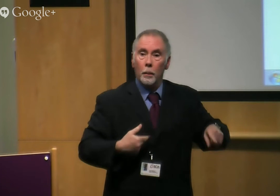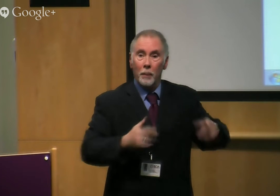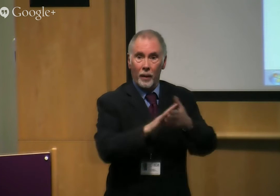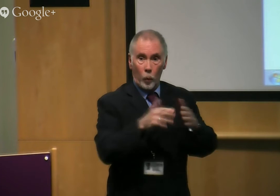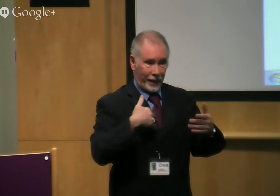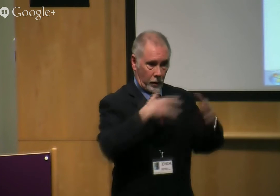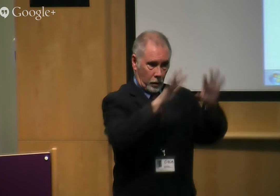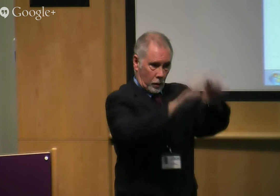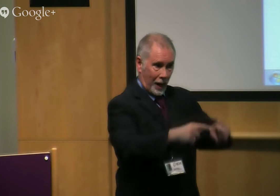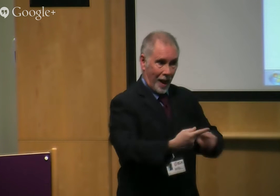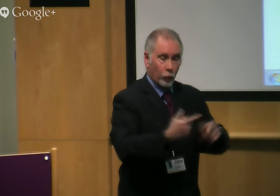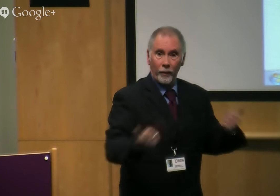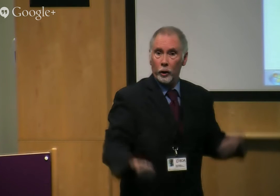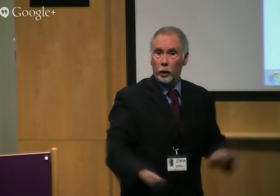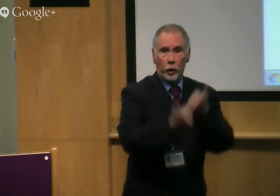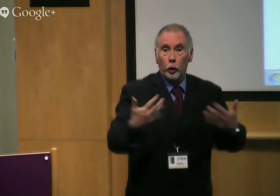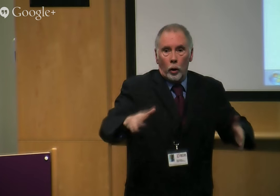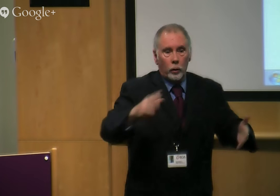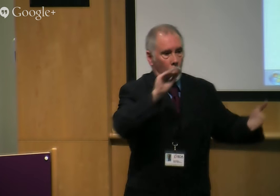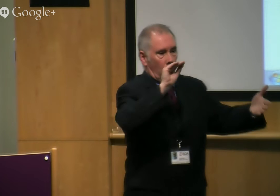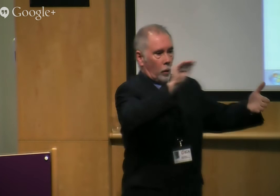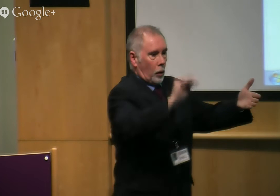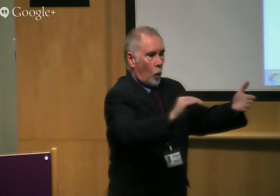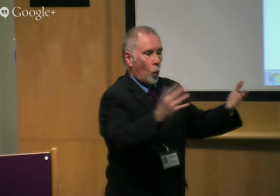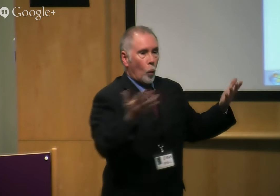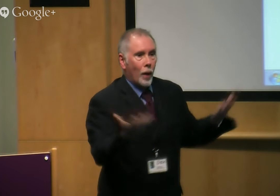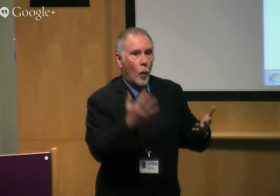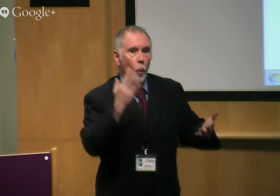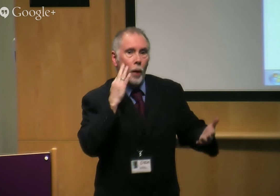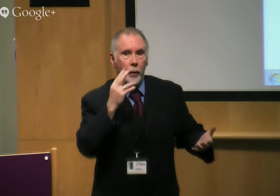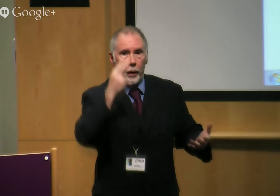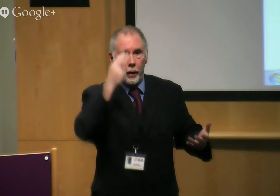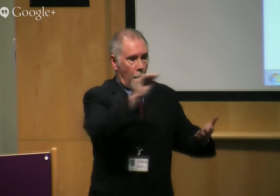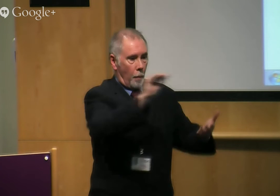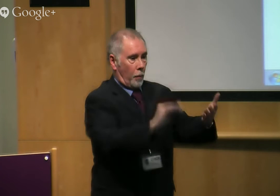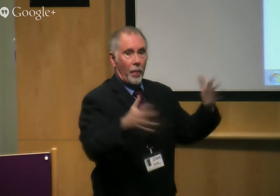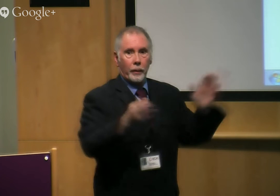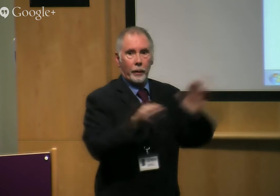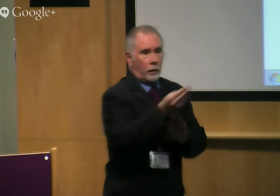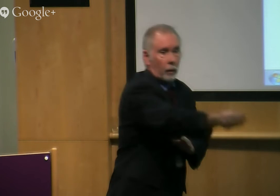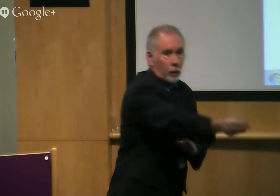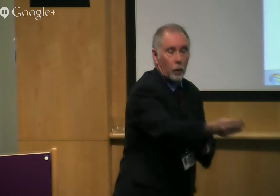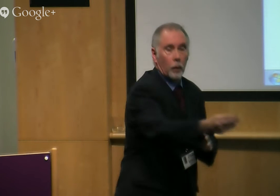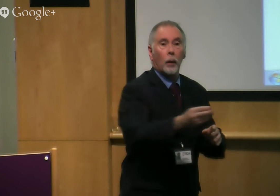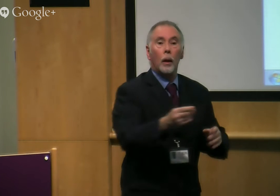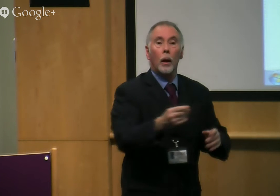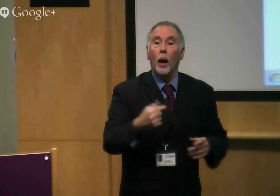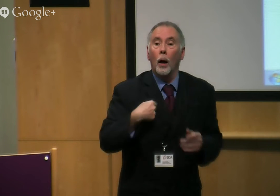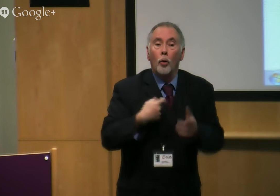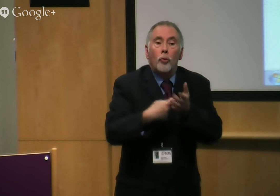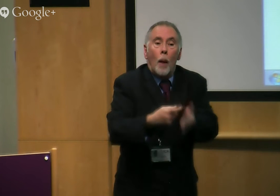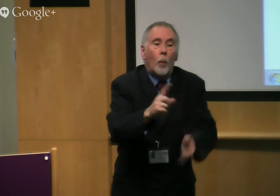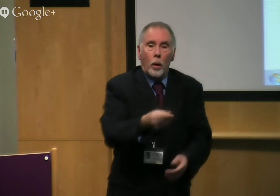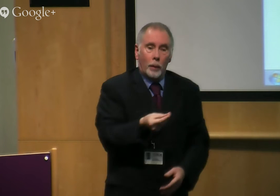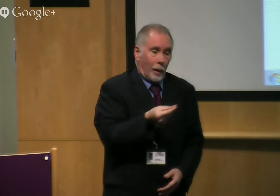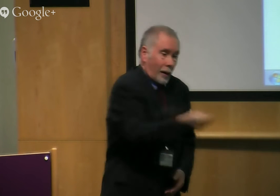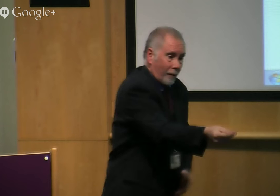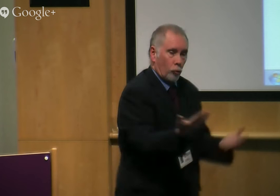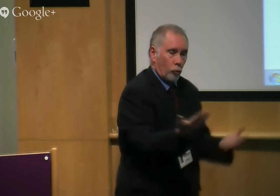can use templates, letters, standardized templates, where they can just fill in their name, they can